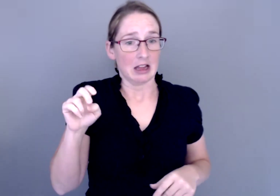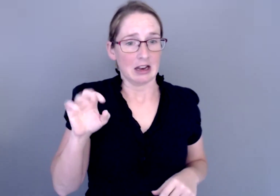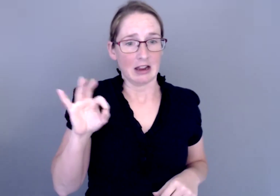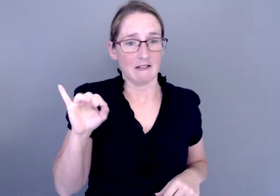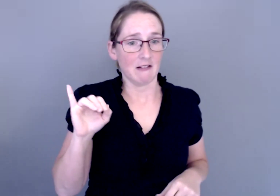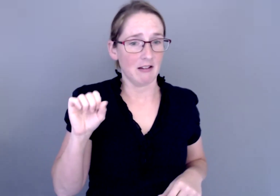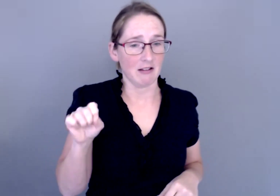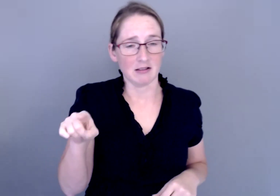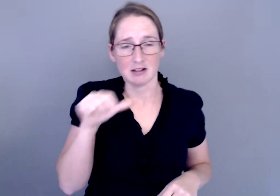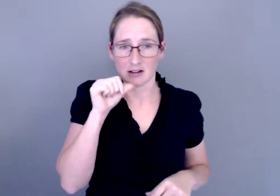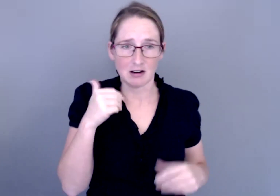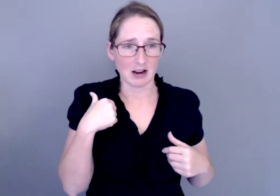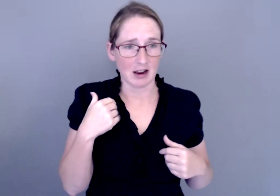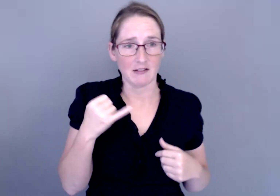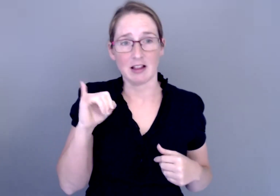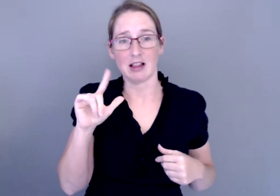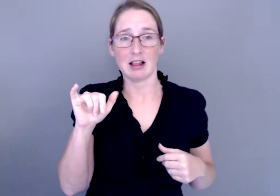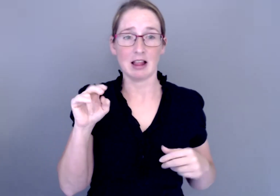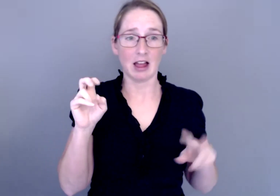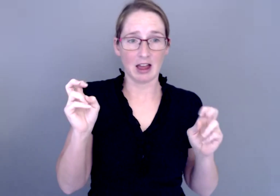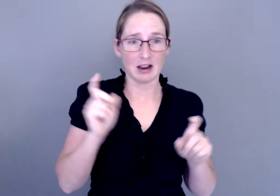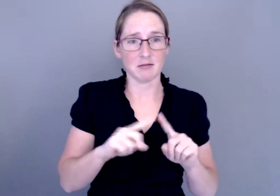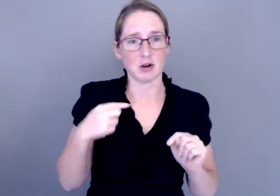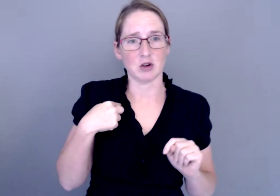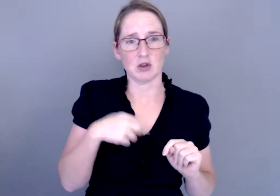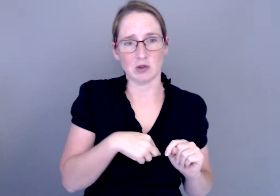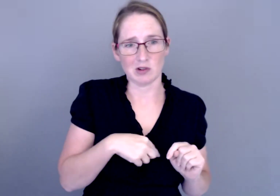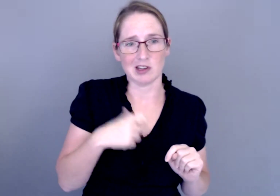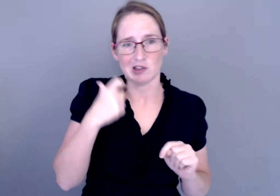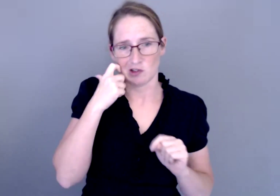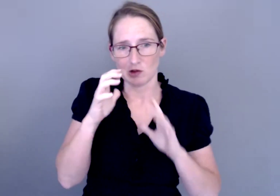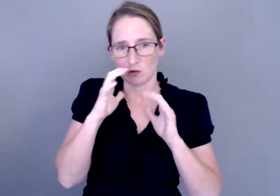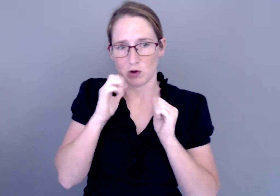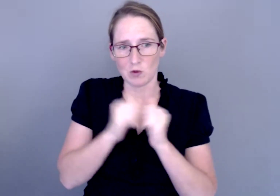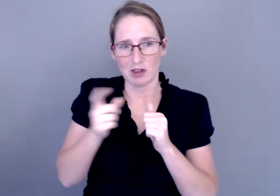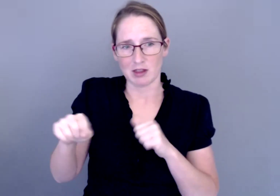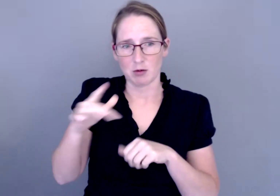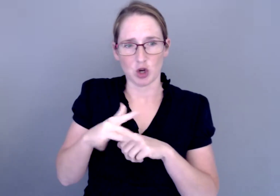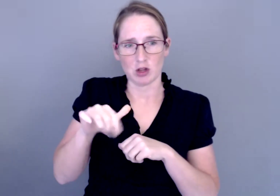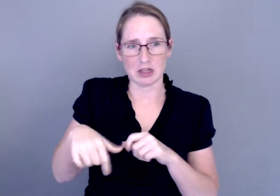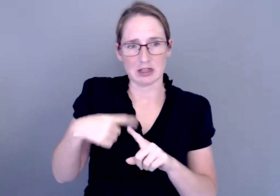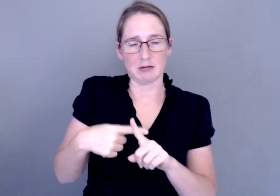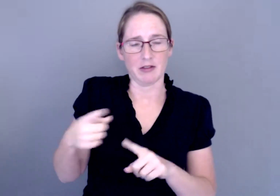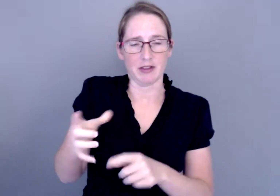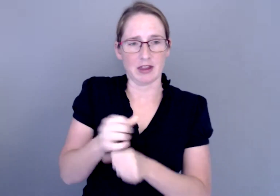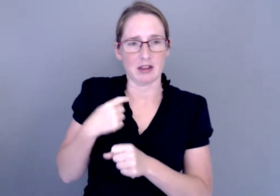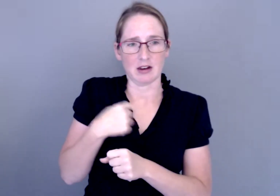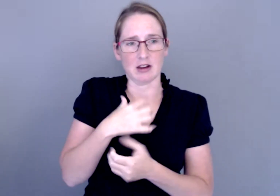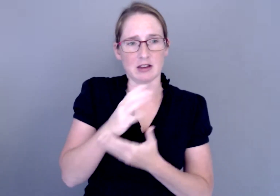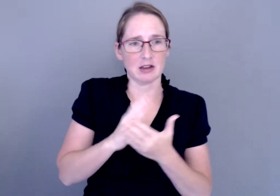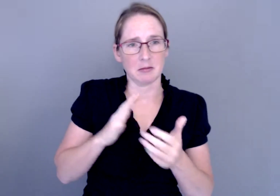not have a line, so to speak, but we just communicated with them earlier this month. They got us some